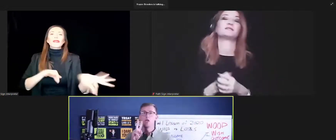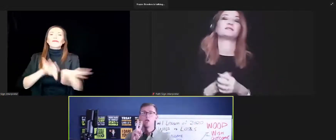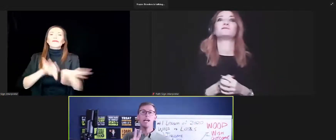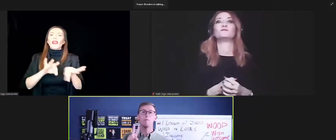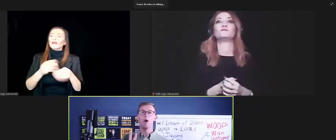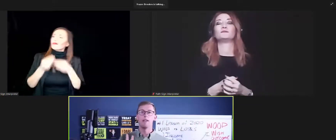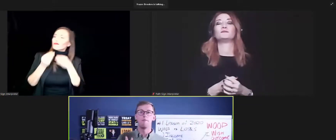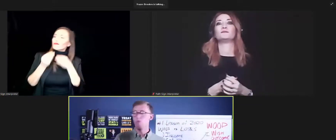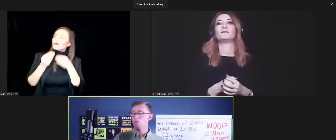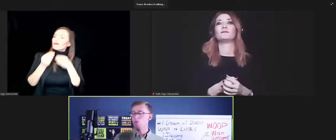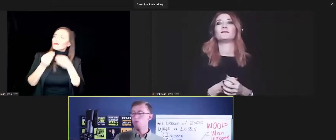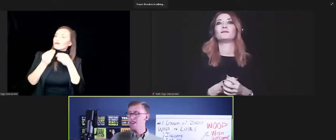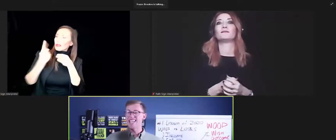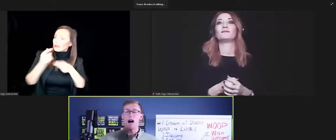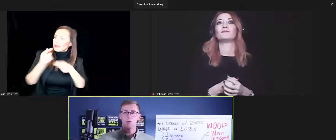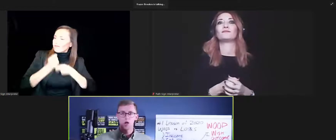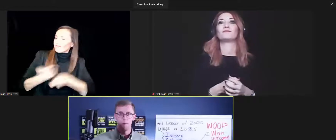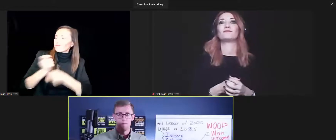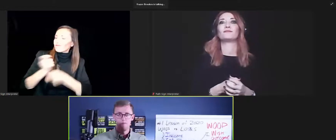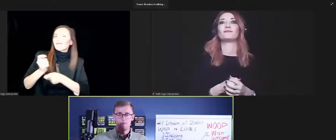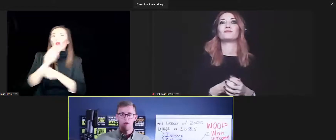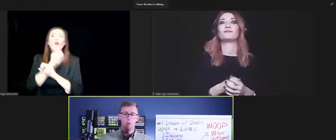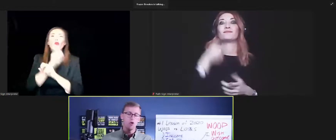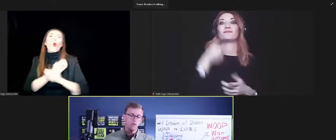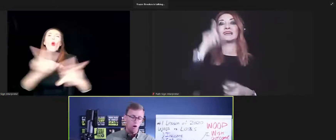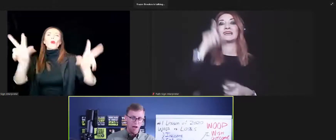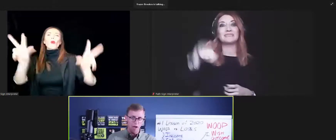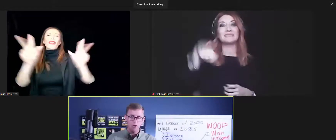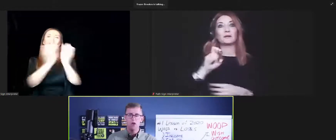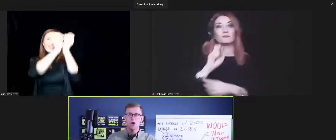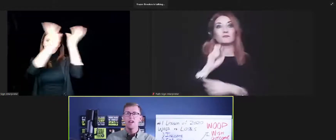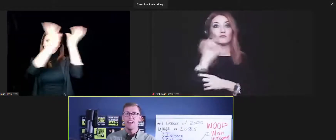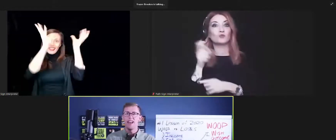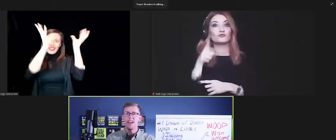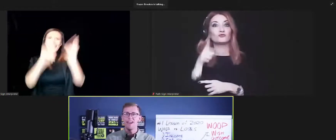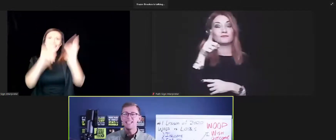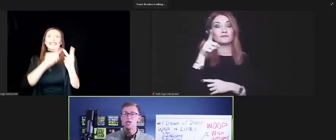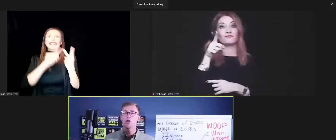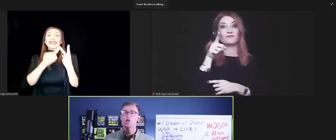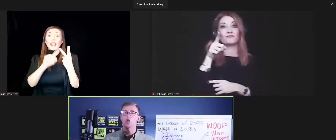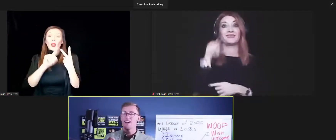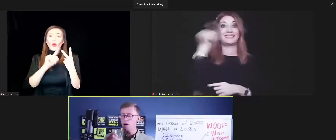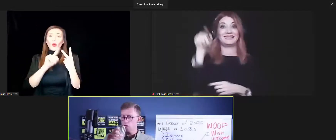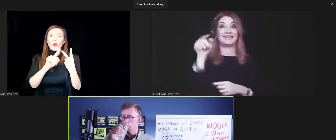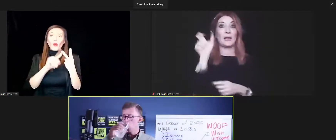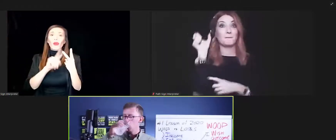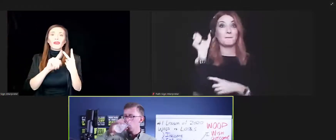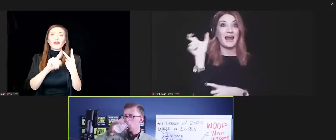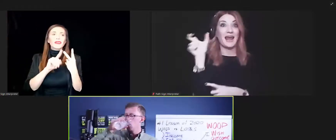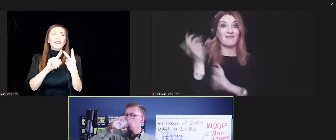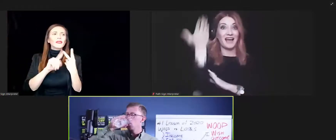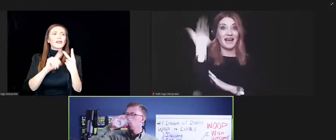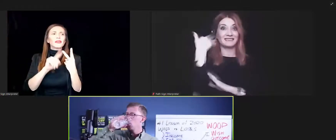The second point is outcome. So once you've got their wish, now you need to discuss their outcome